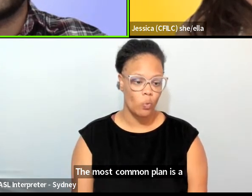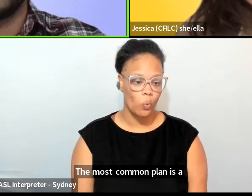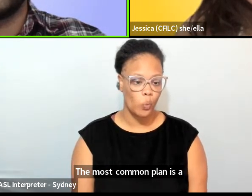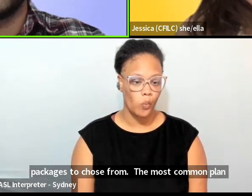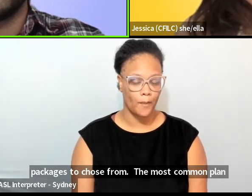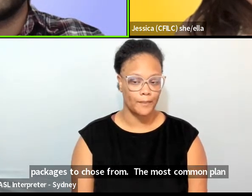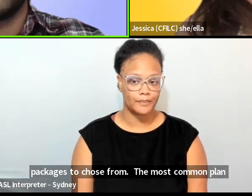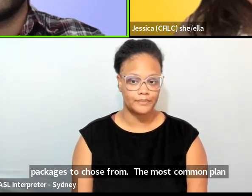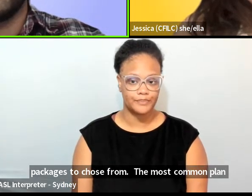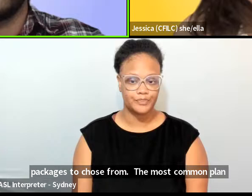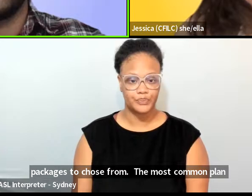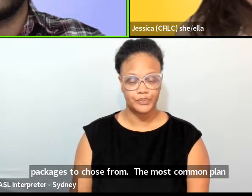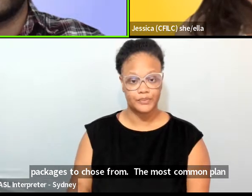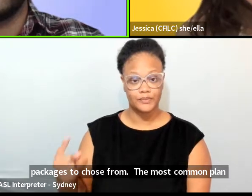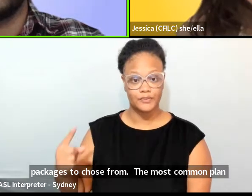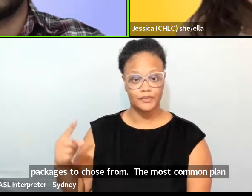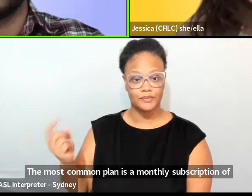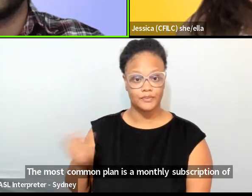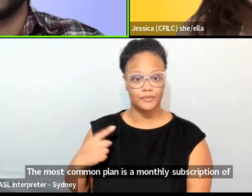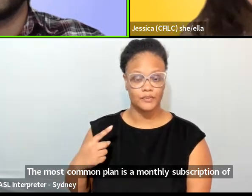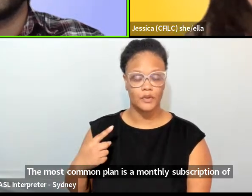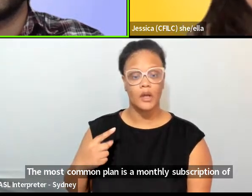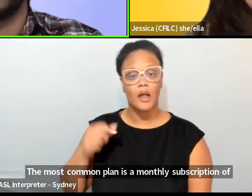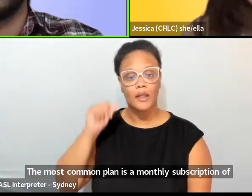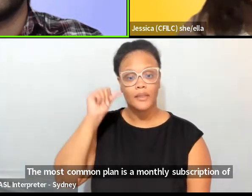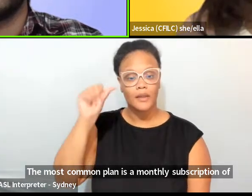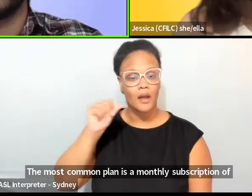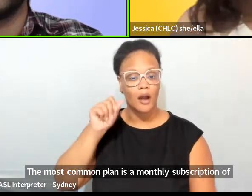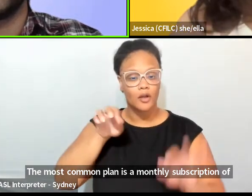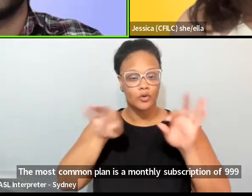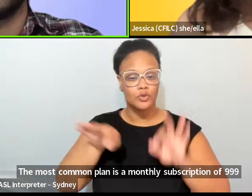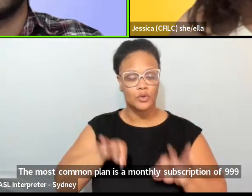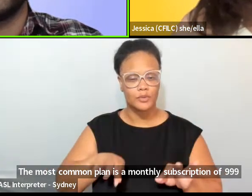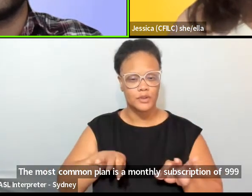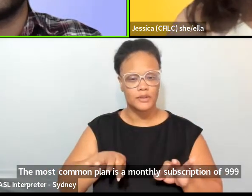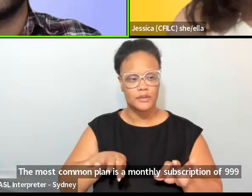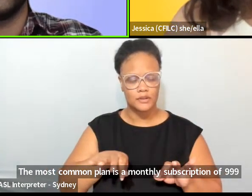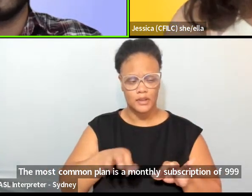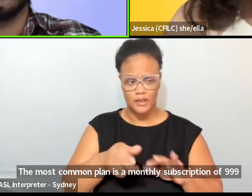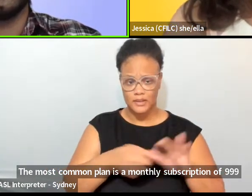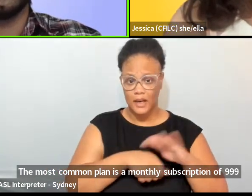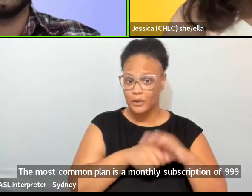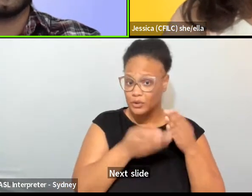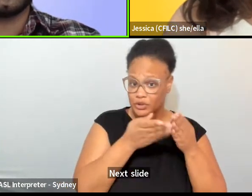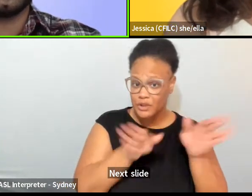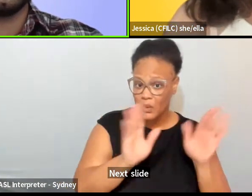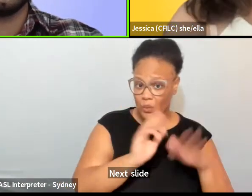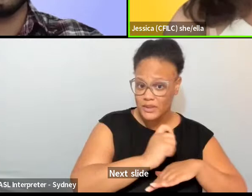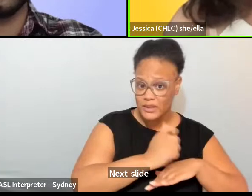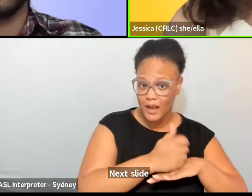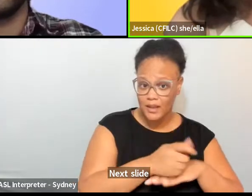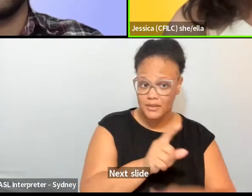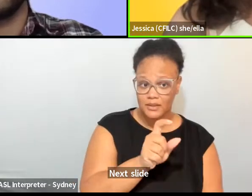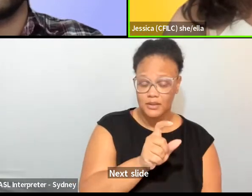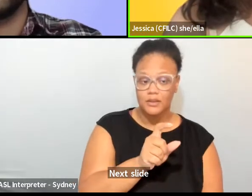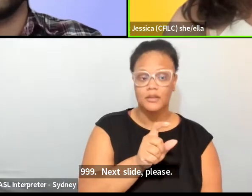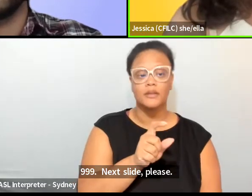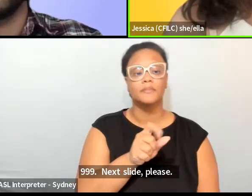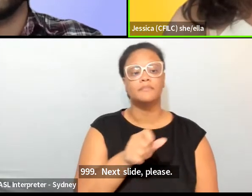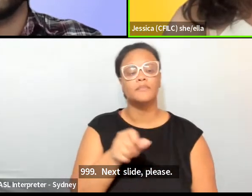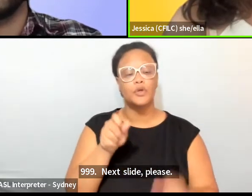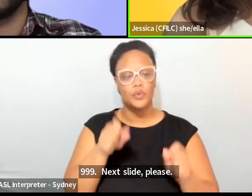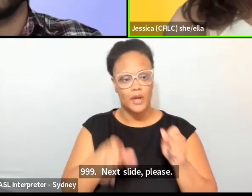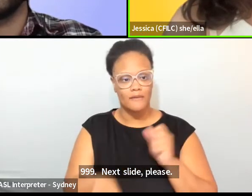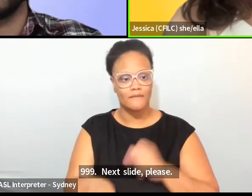I have a question from someone. For the audio descriptions, do we find this in general settings to turn on? This would be